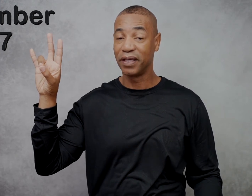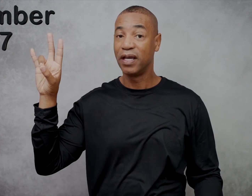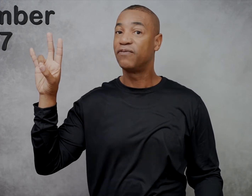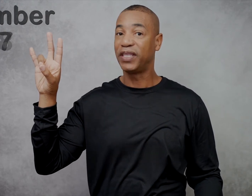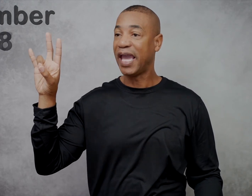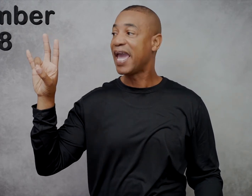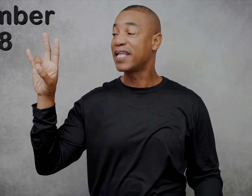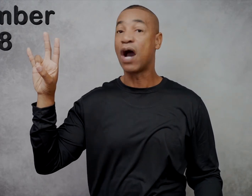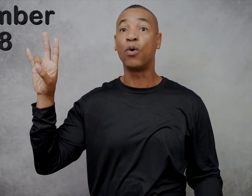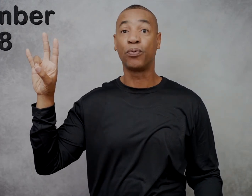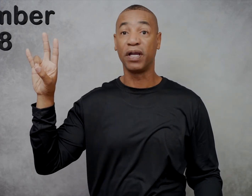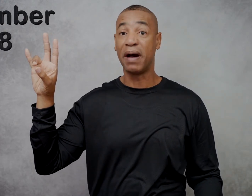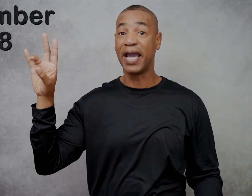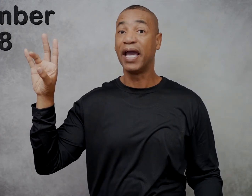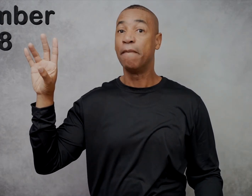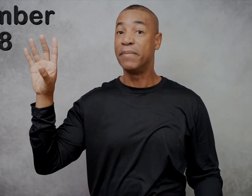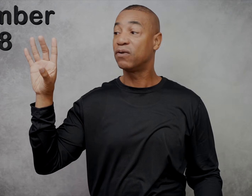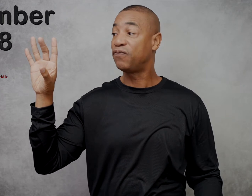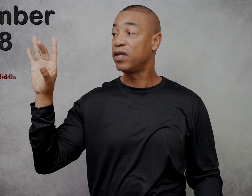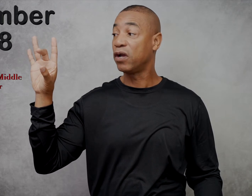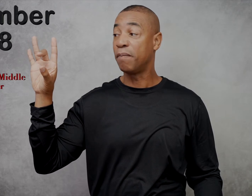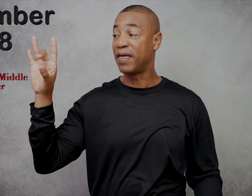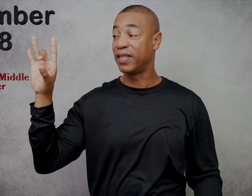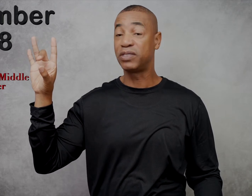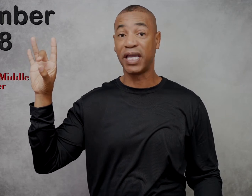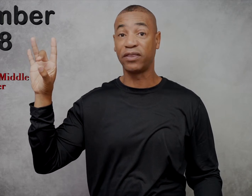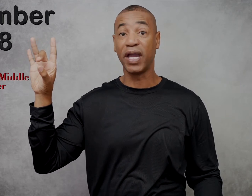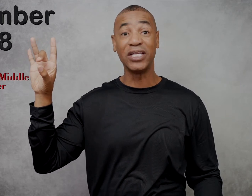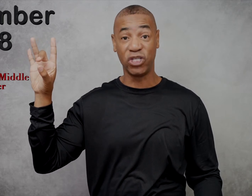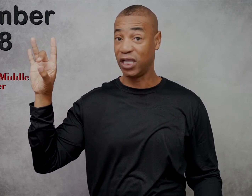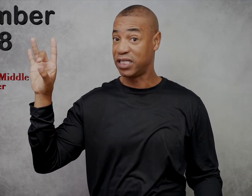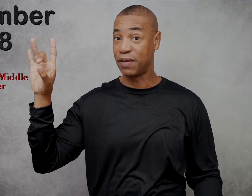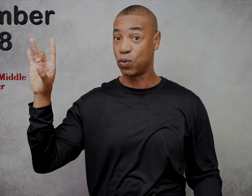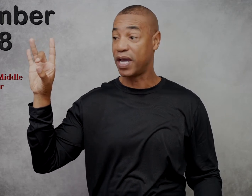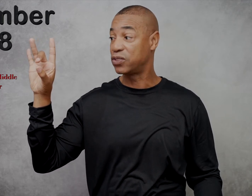For the 8, I will bring my middle finger and my thumb together and gently tap twice.